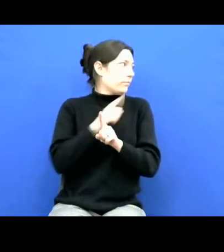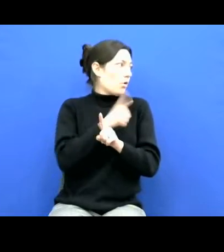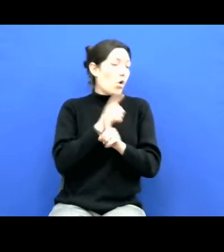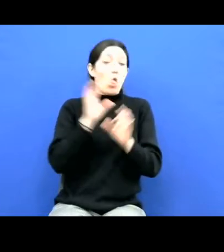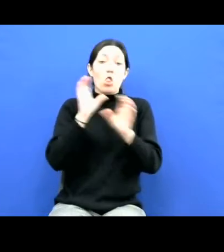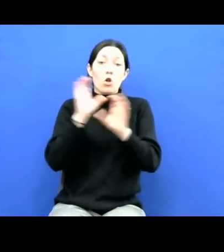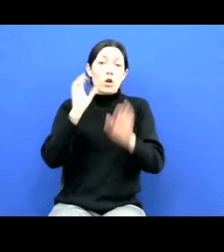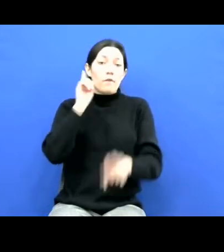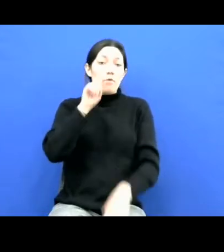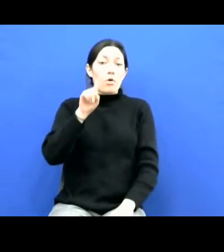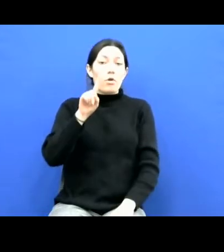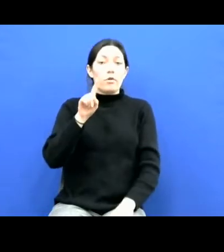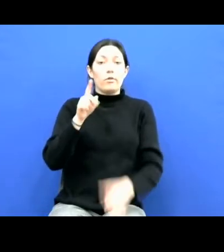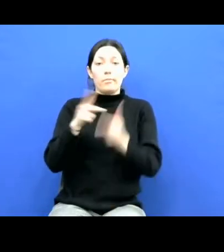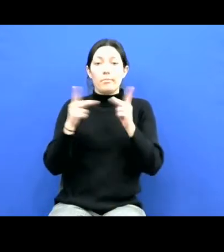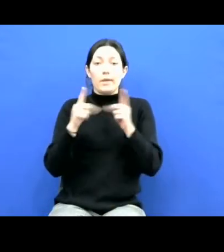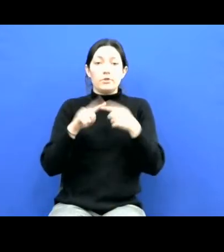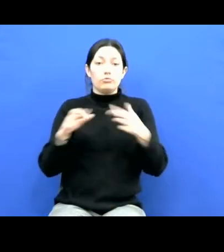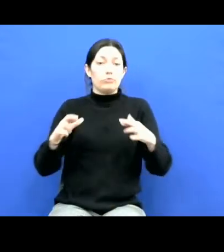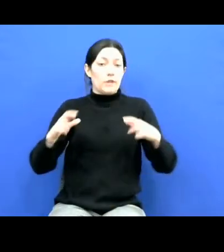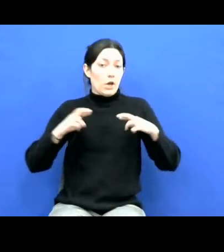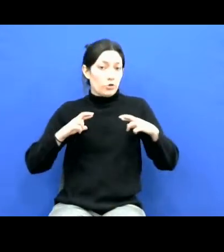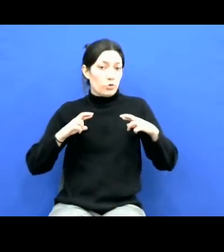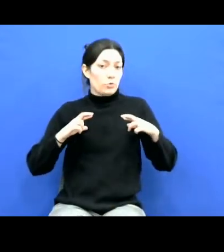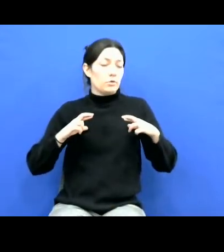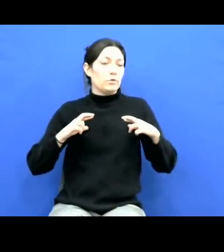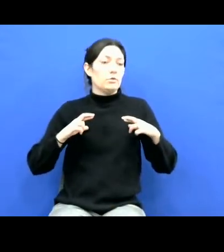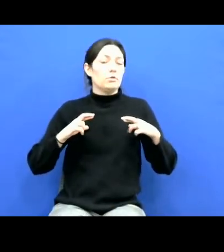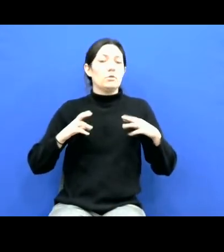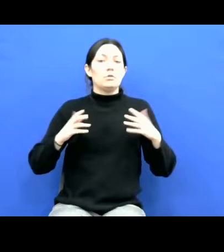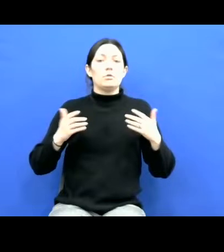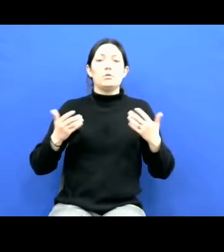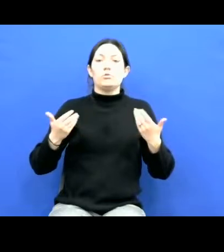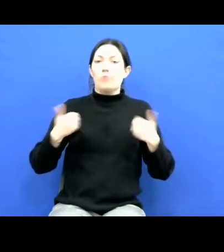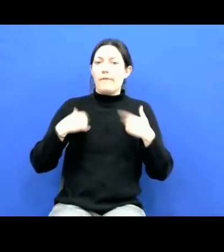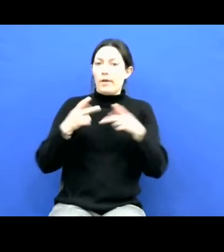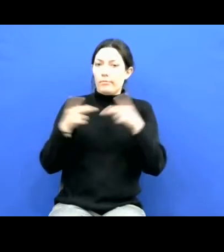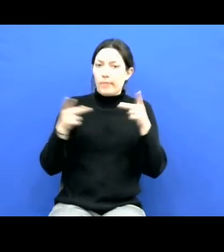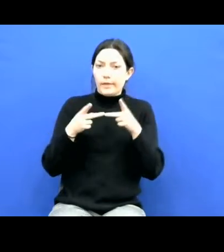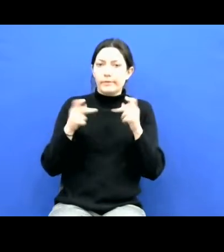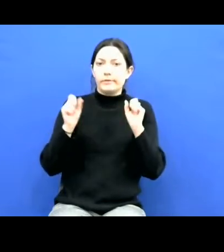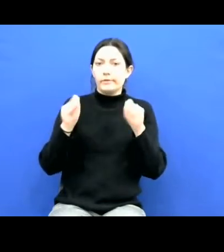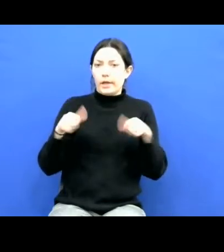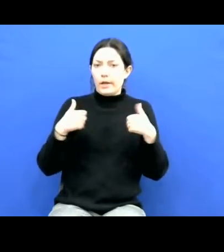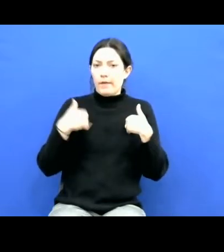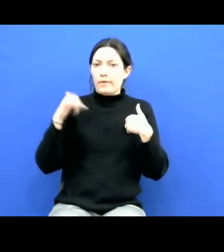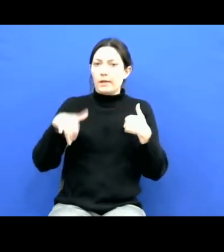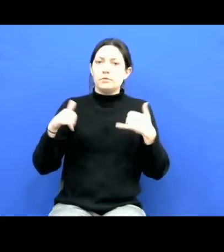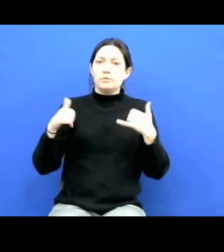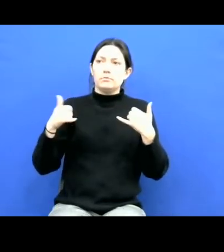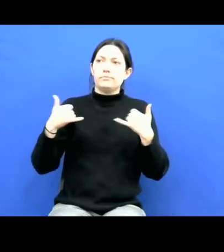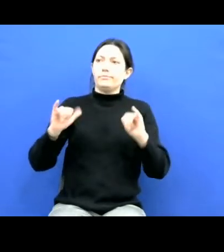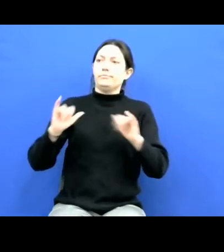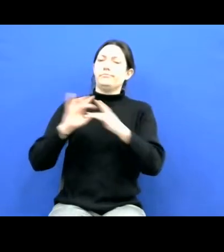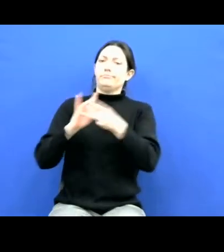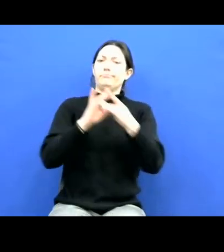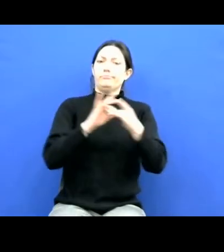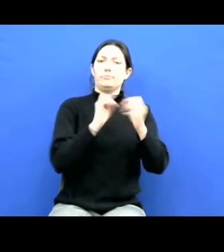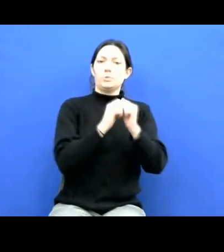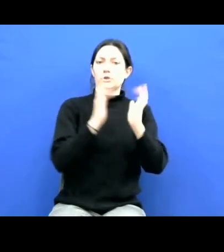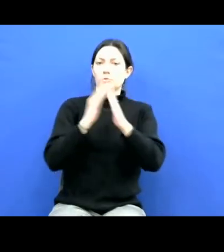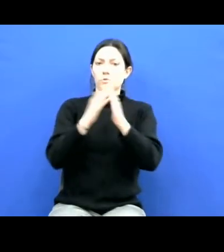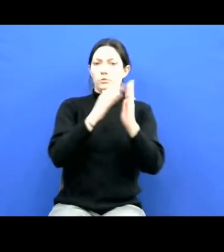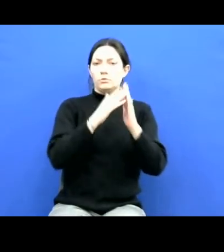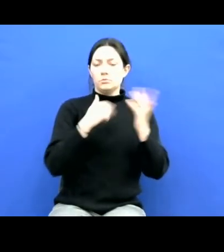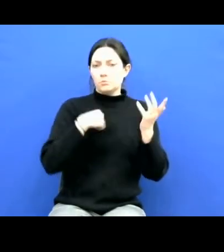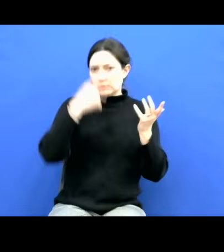looking for a place to retire to have a place where they can still have that sense of community. I